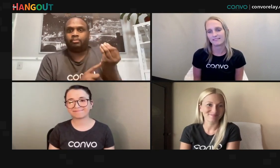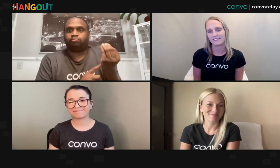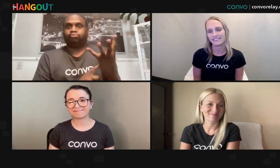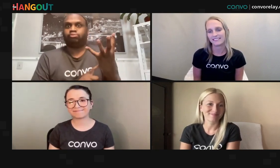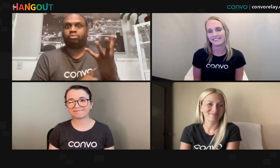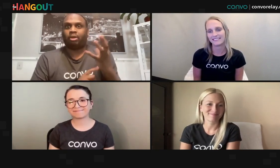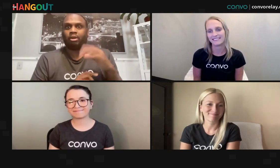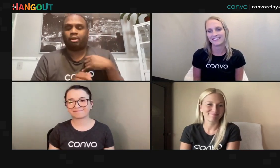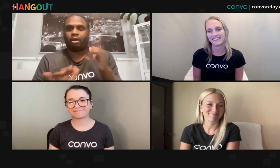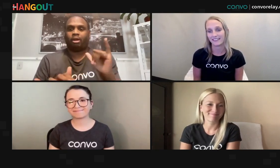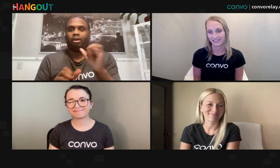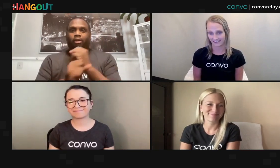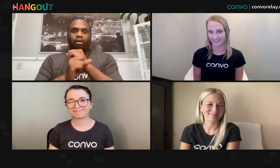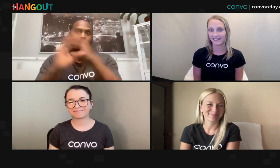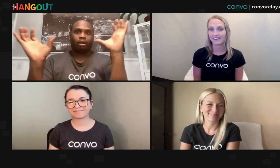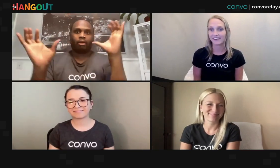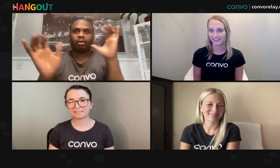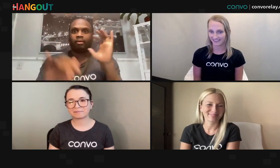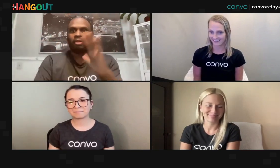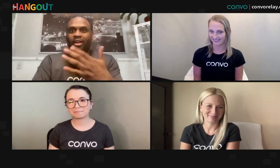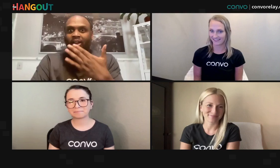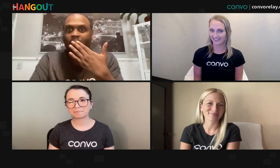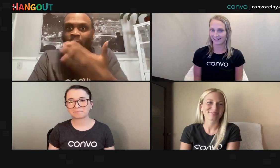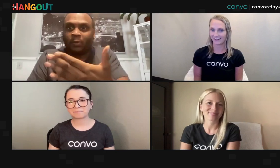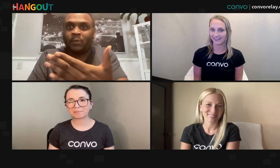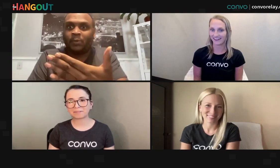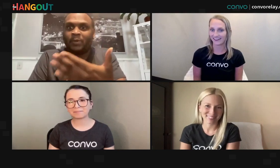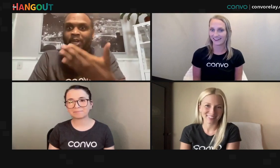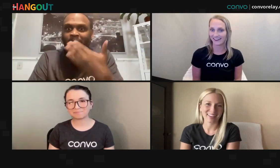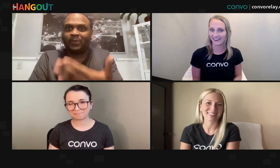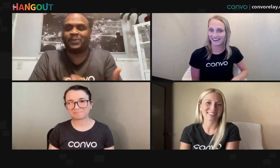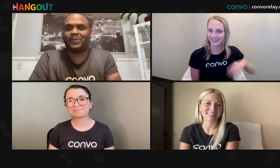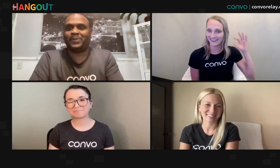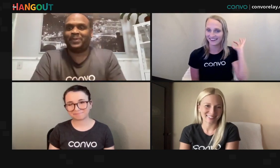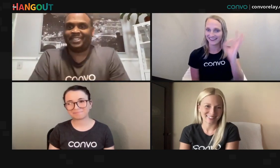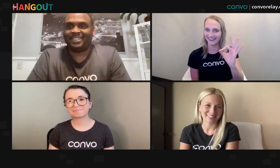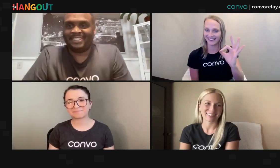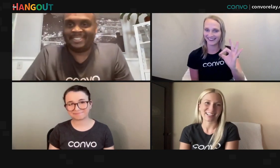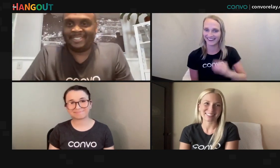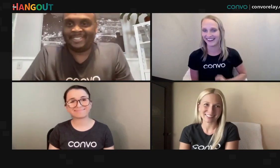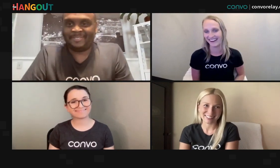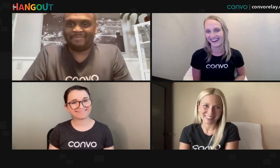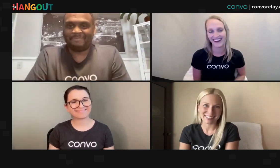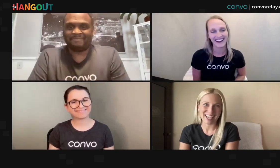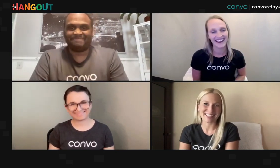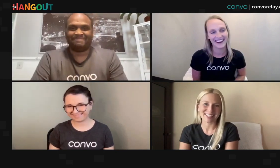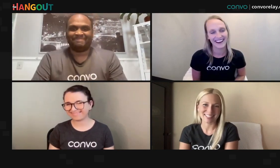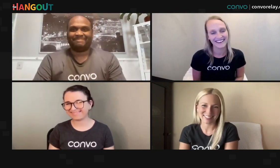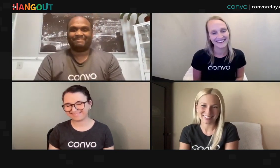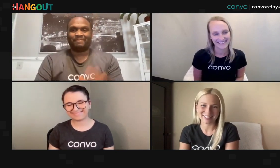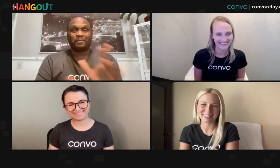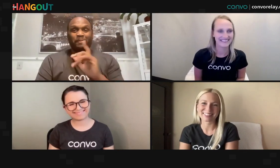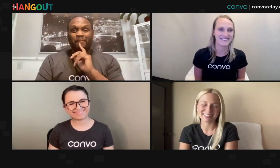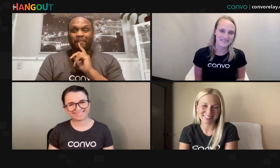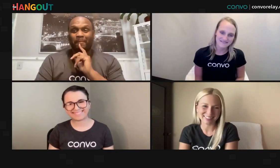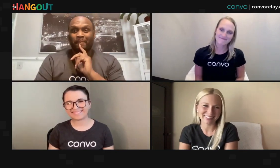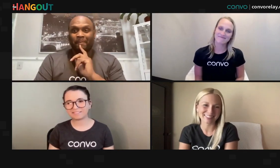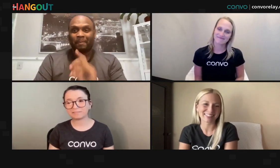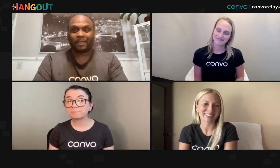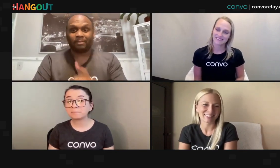And Zen here. Yeah, that totally just lit my light bulb. Thank you. I understand now.